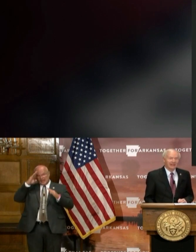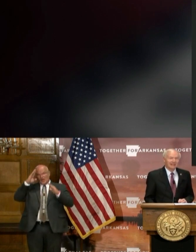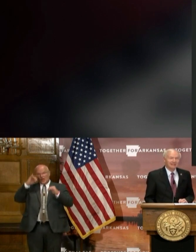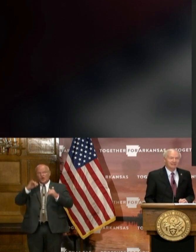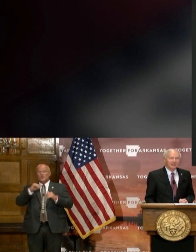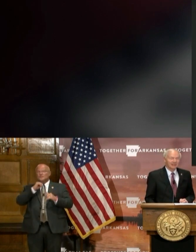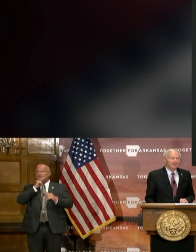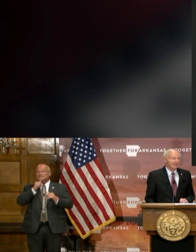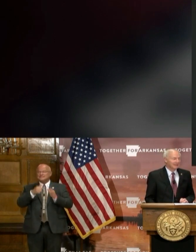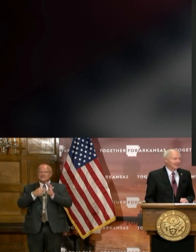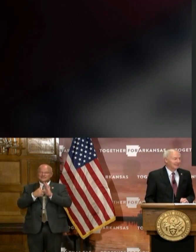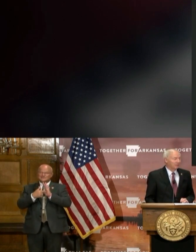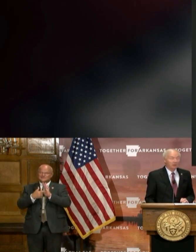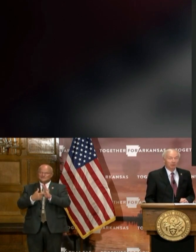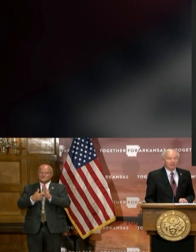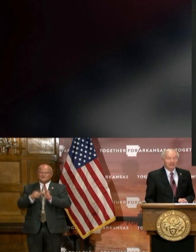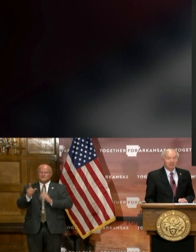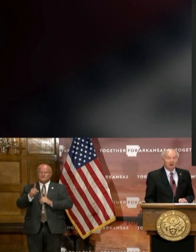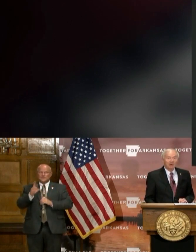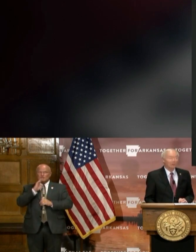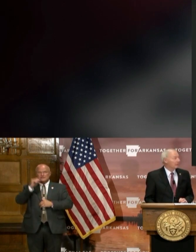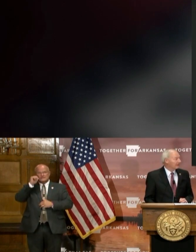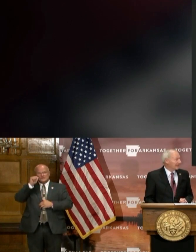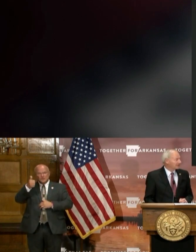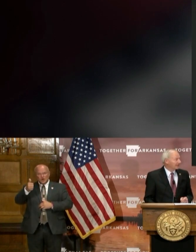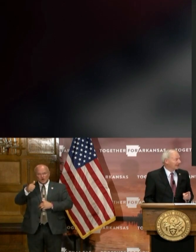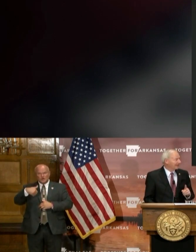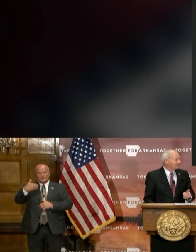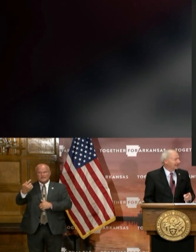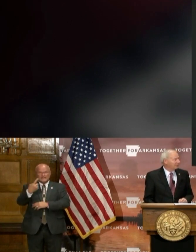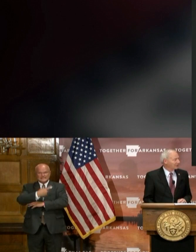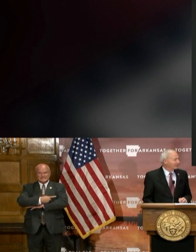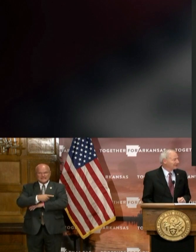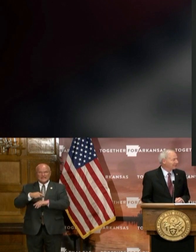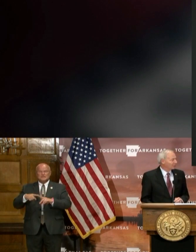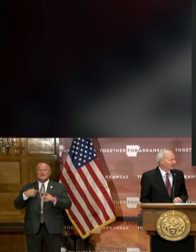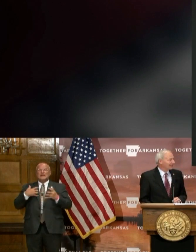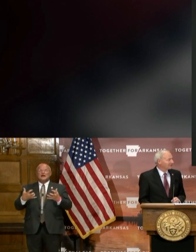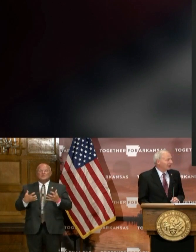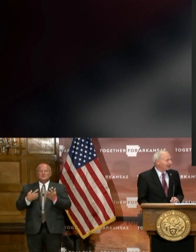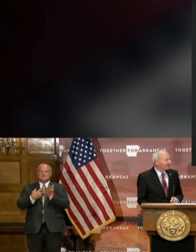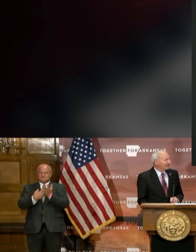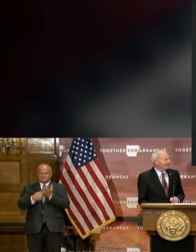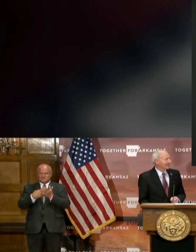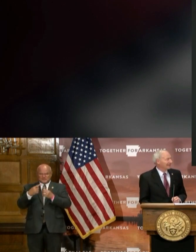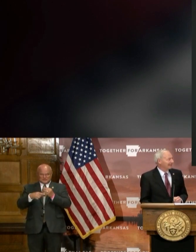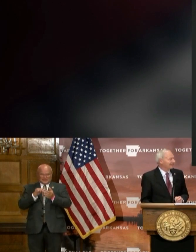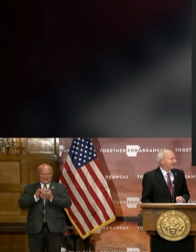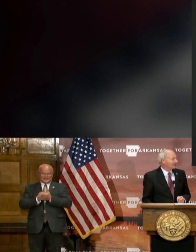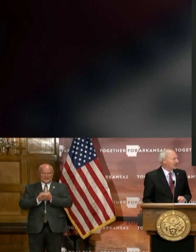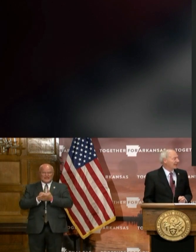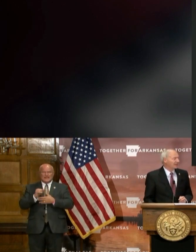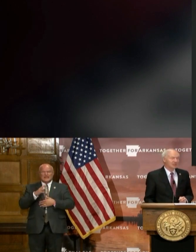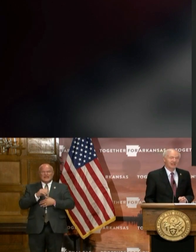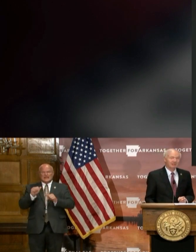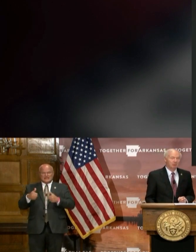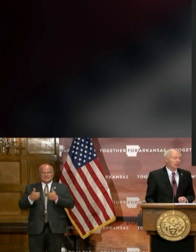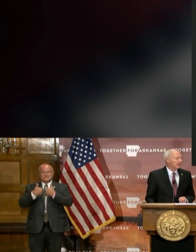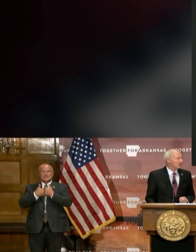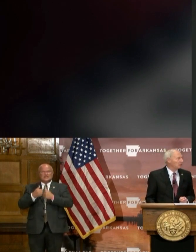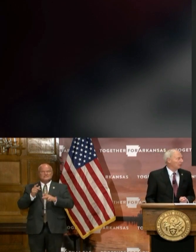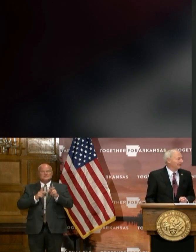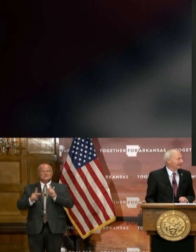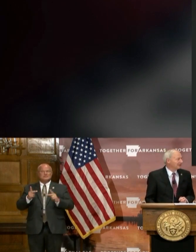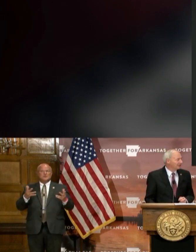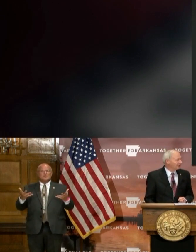not reflective of where we'll be tomorrow or the next day, but I want to spend some more time talking about that and challenging